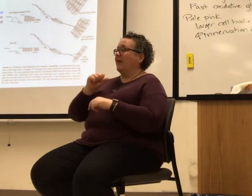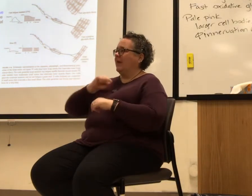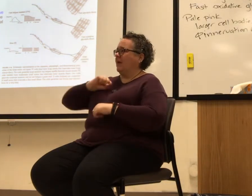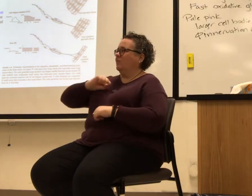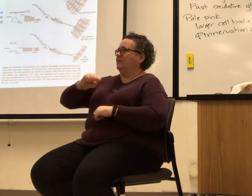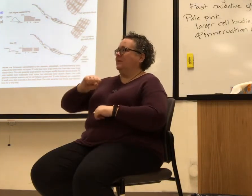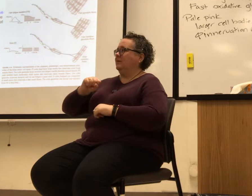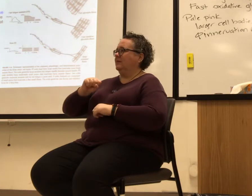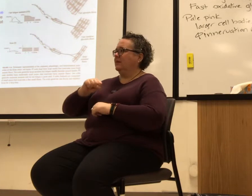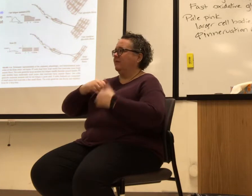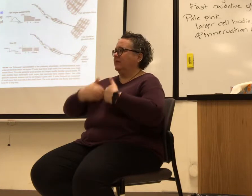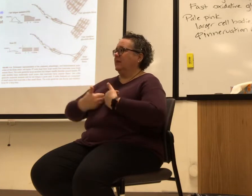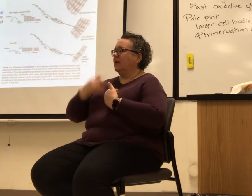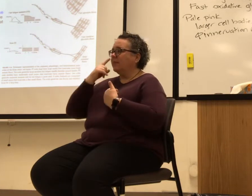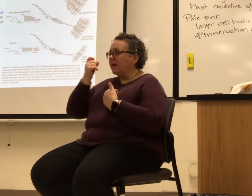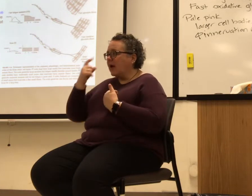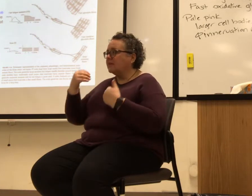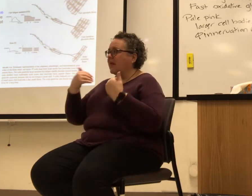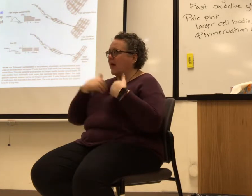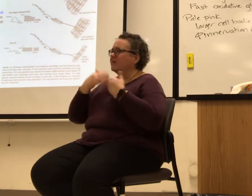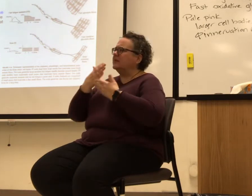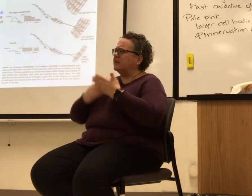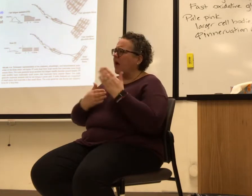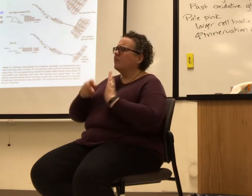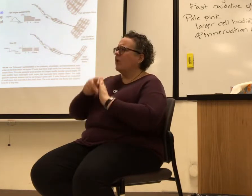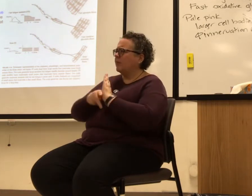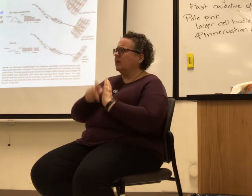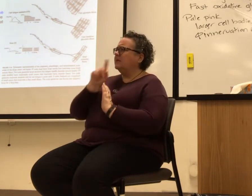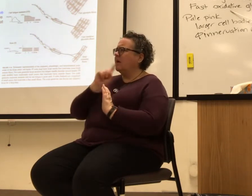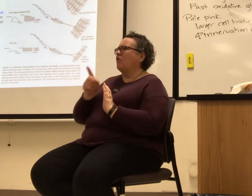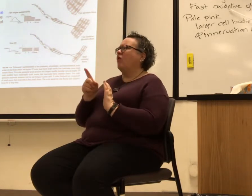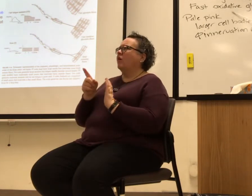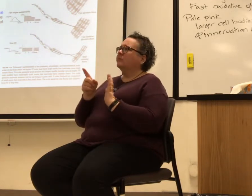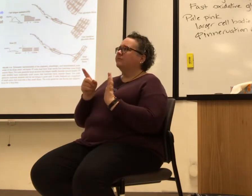fatigue because they have some properties that are